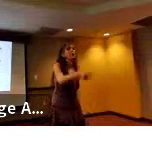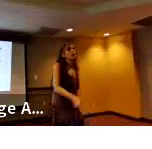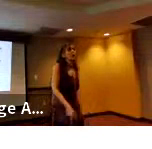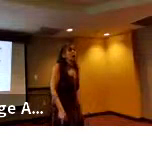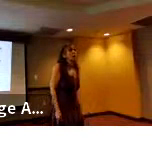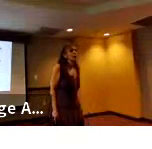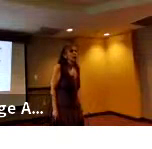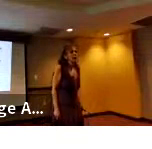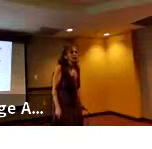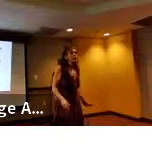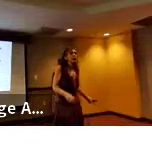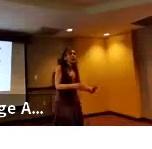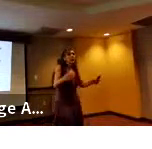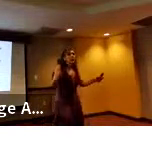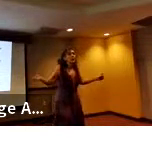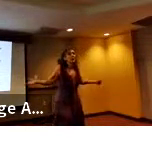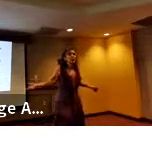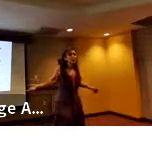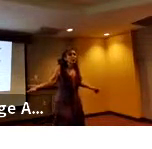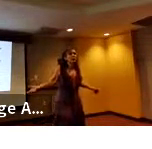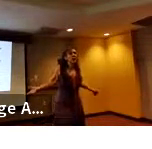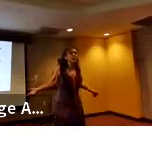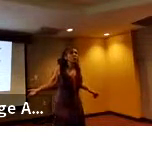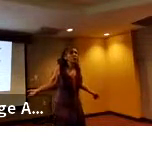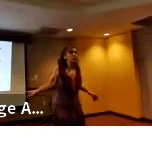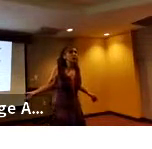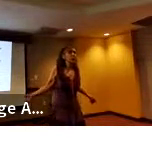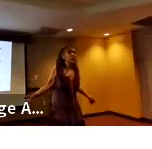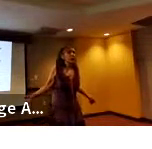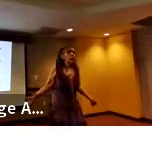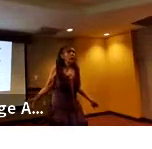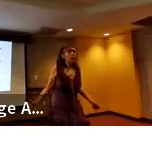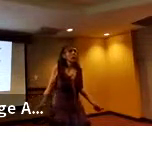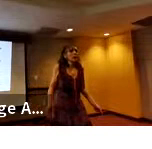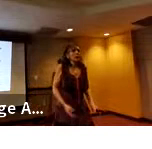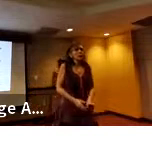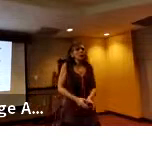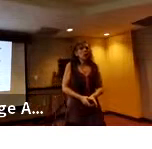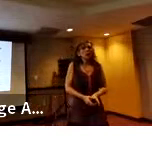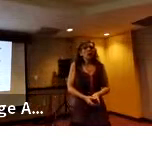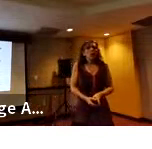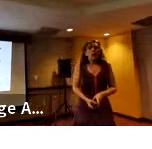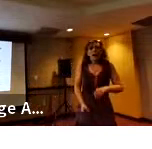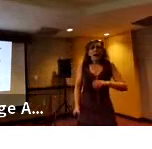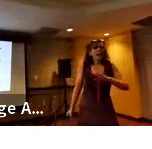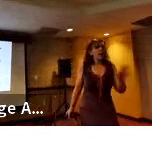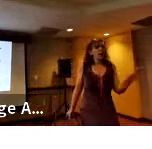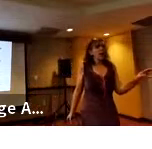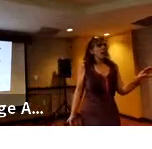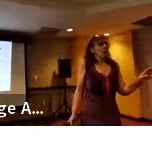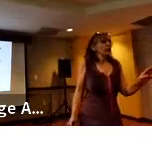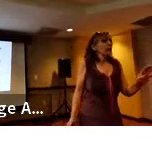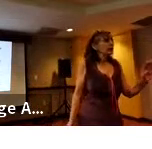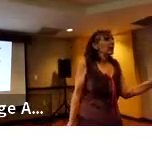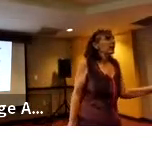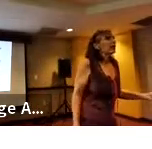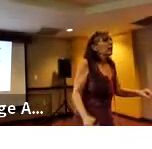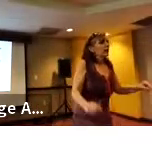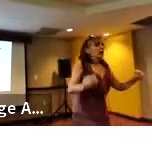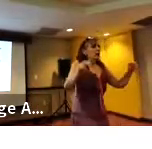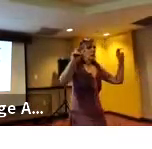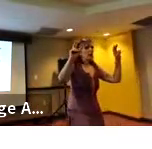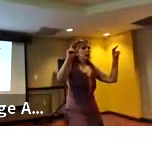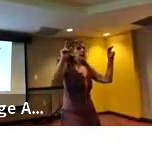stops the runtime. And you end up with no site working, right? So anytime you